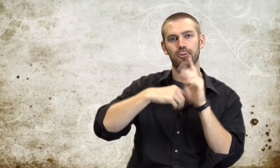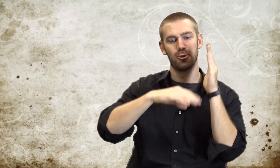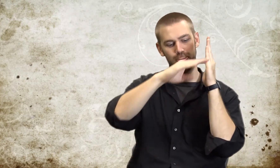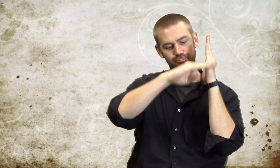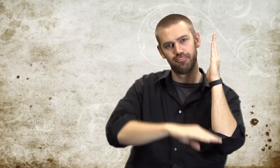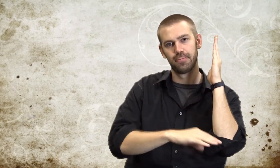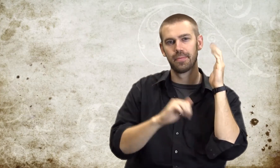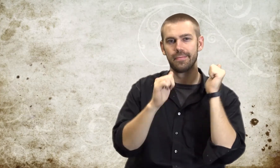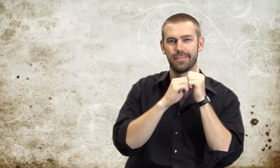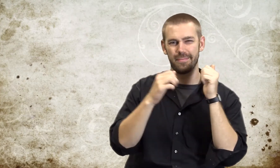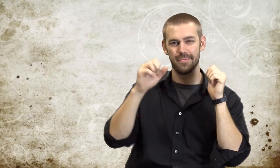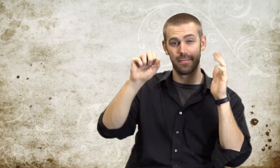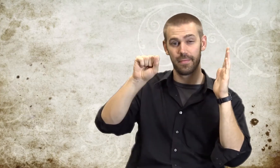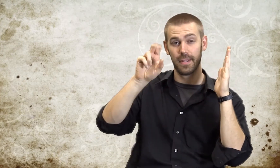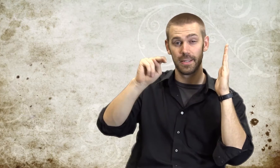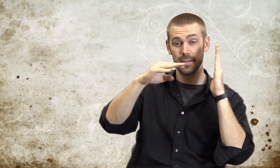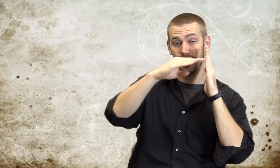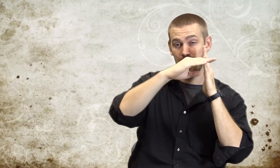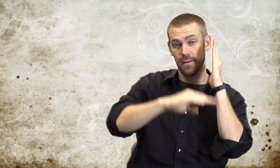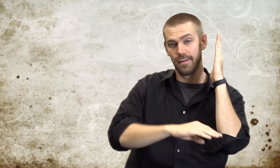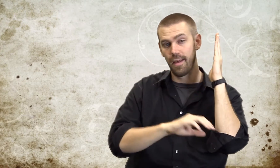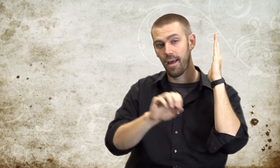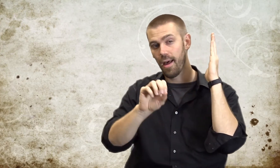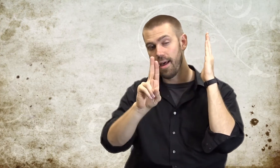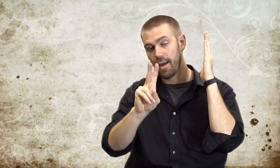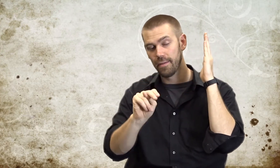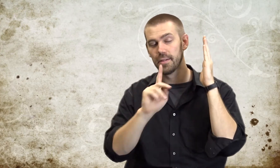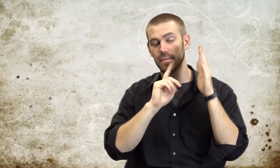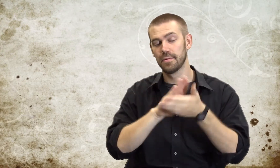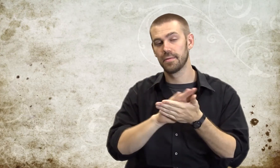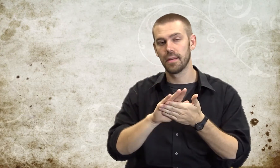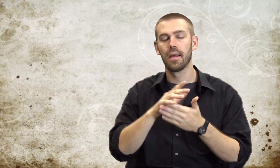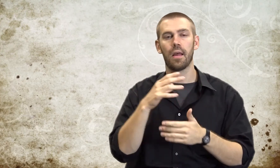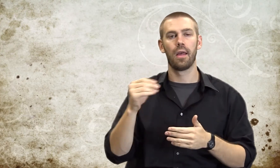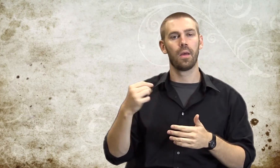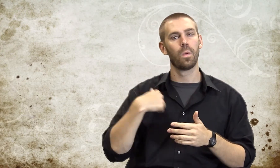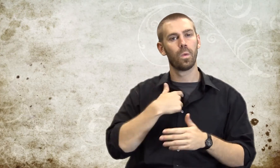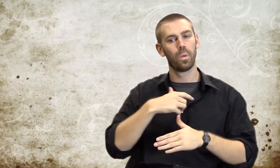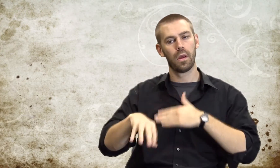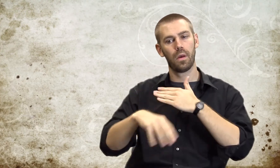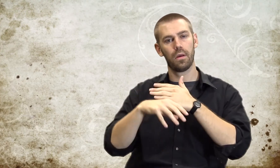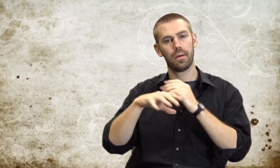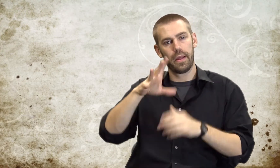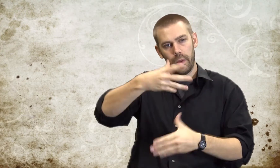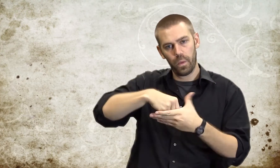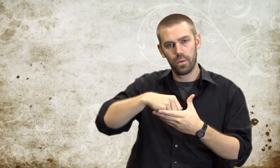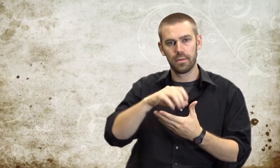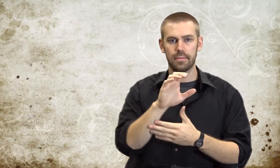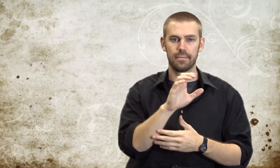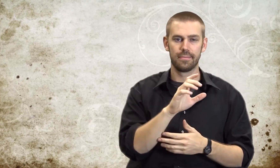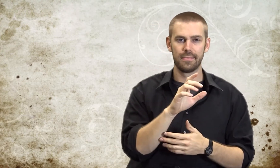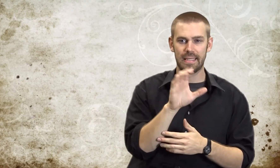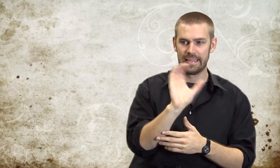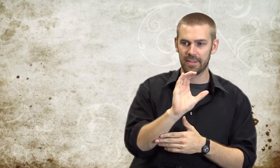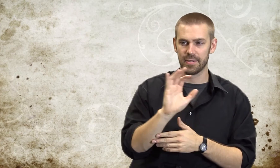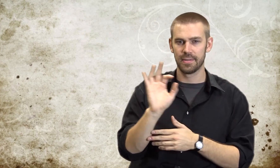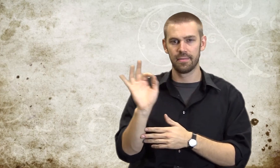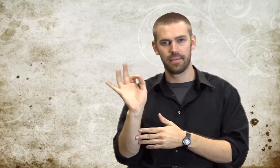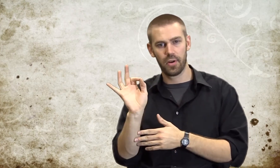about temperature in relation to like the sun versus how hot an oven is. It's really nice. We included